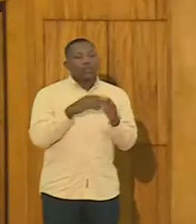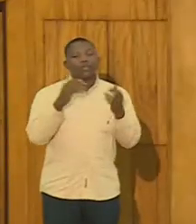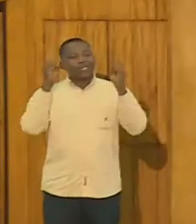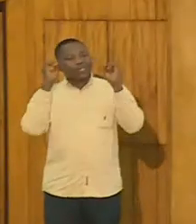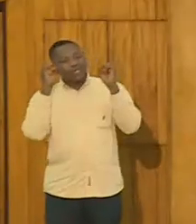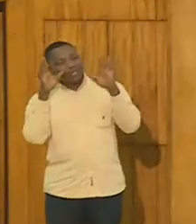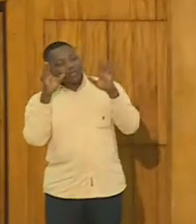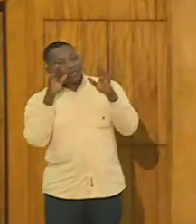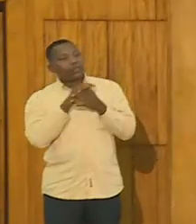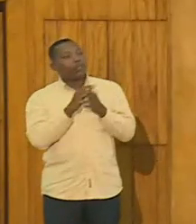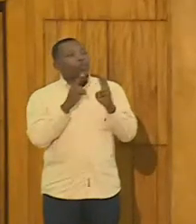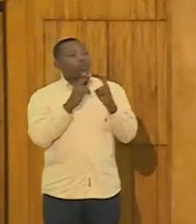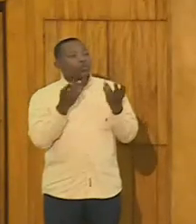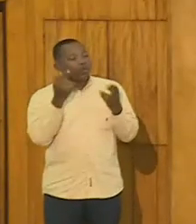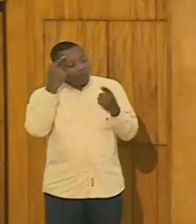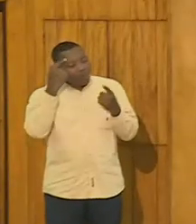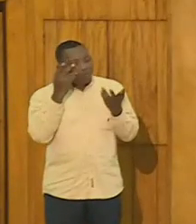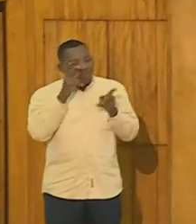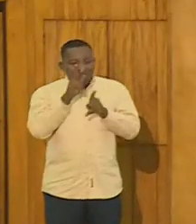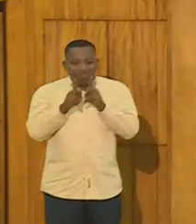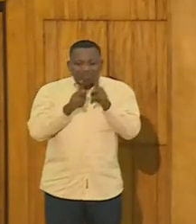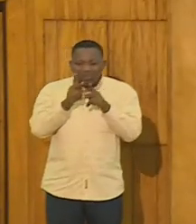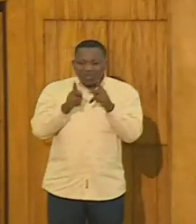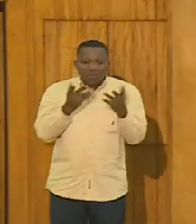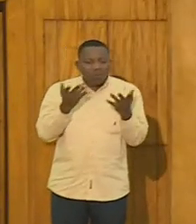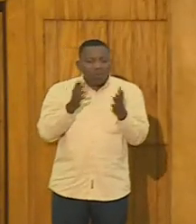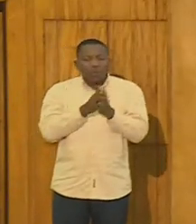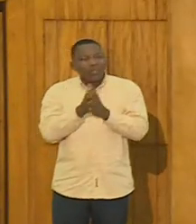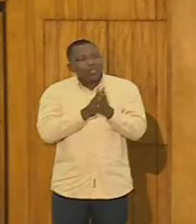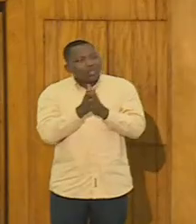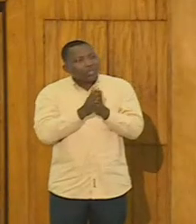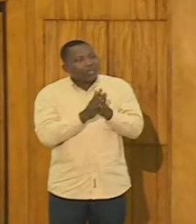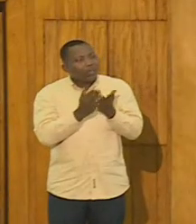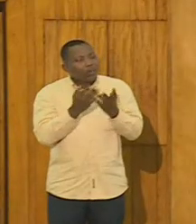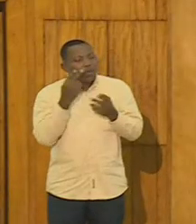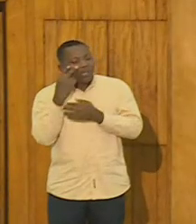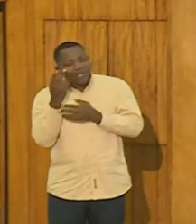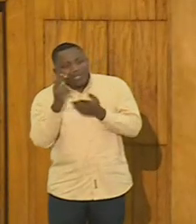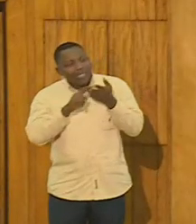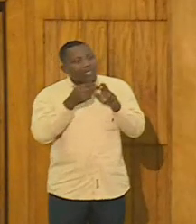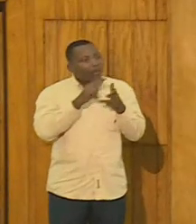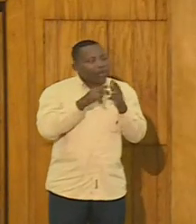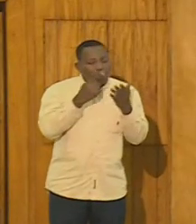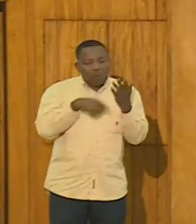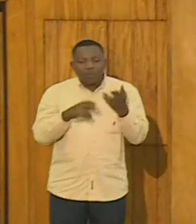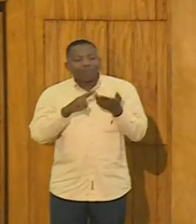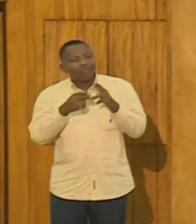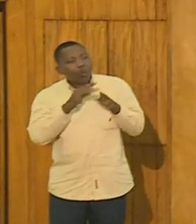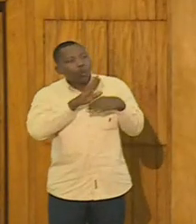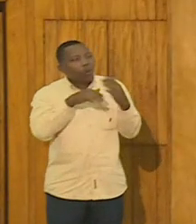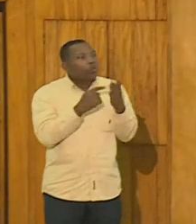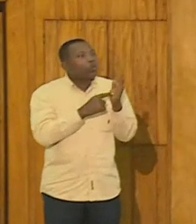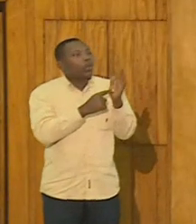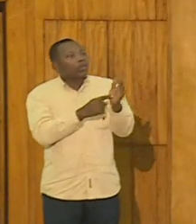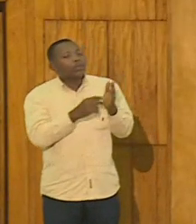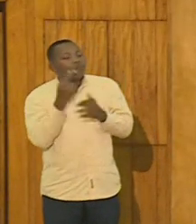So in terms of the risk, the population that of interest, we're looking at the numbers of what our statistics are showing at Botswana. And